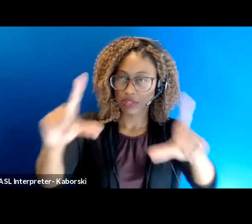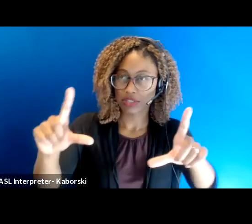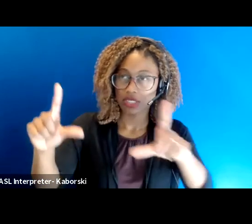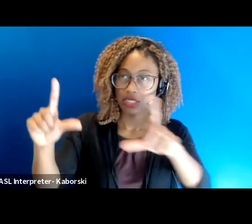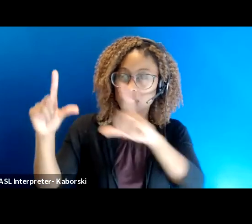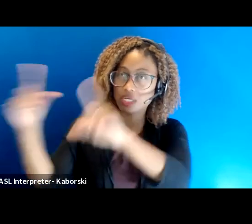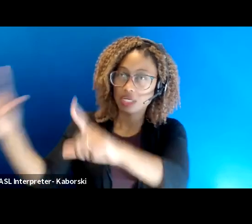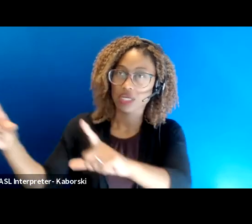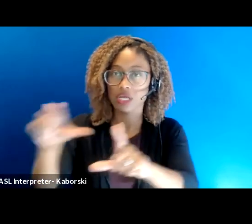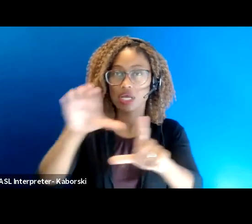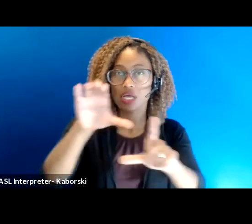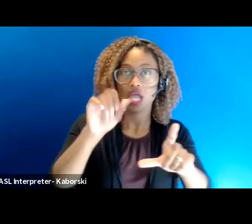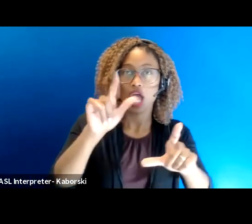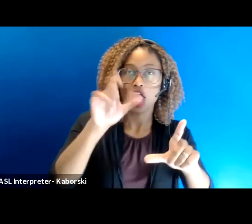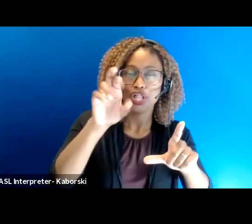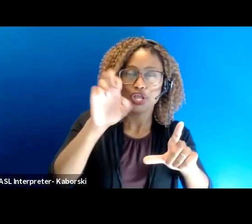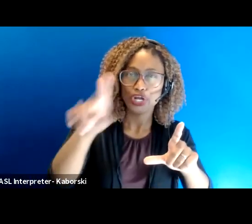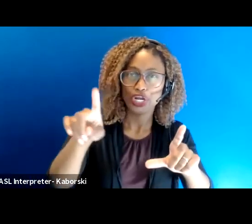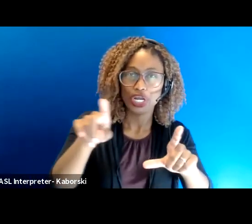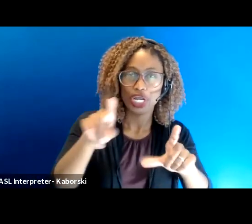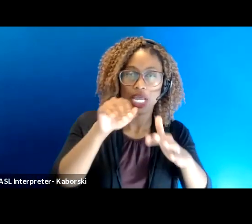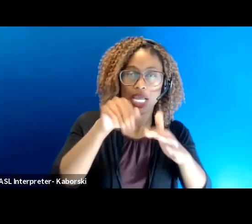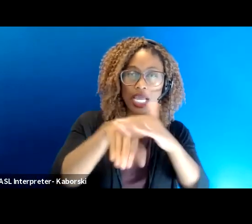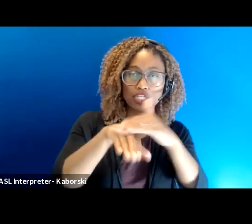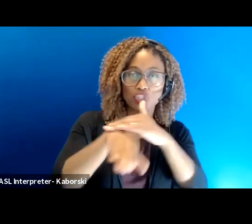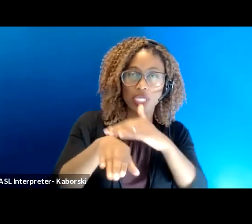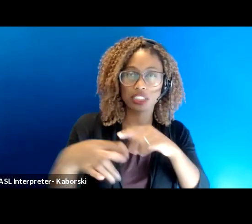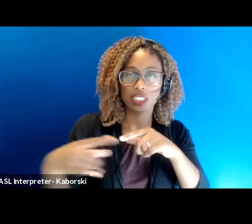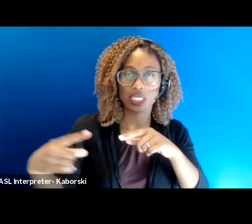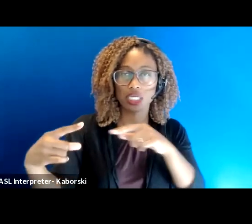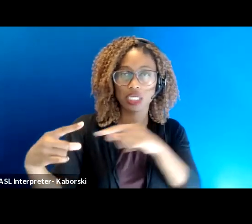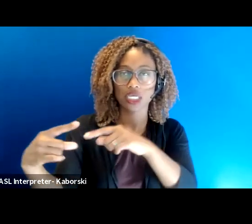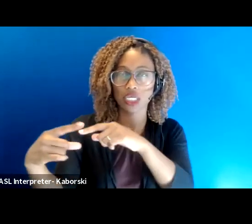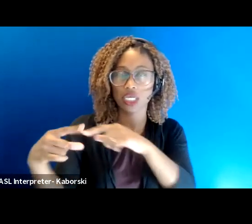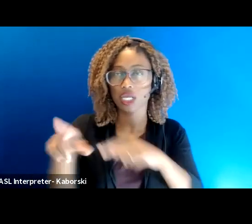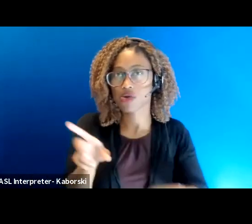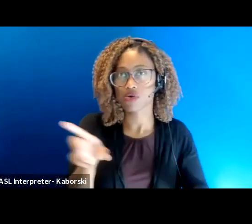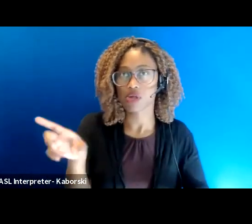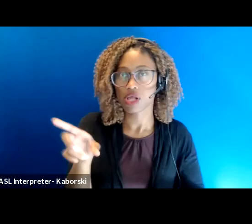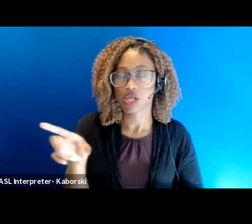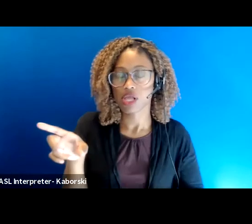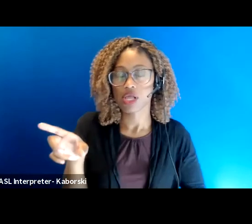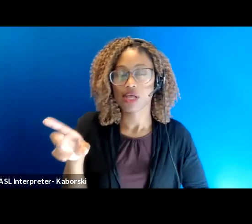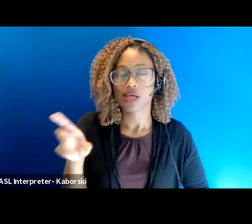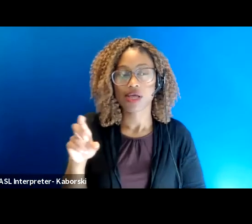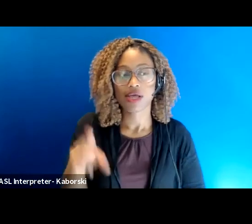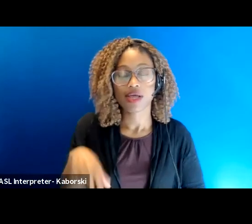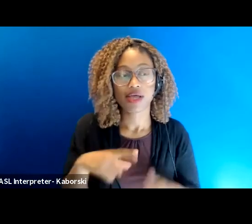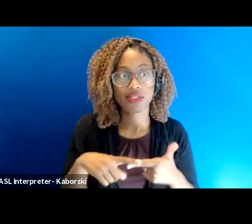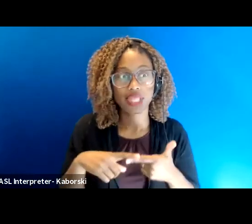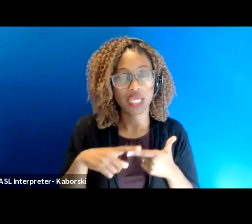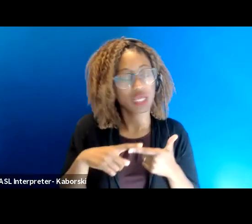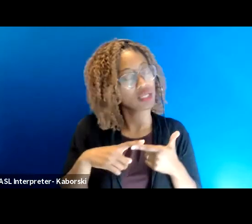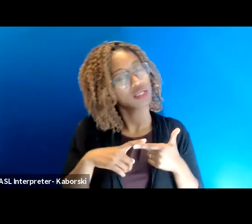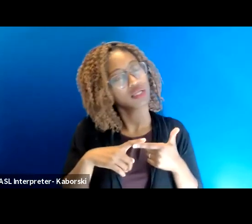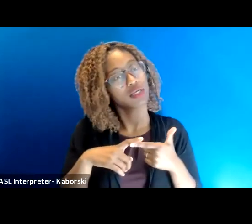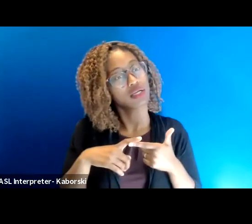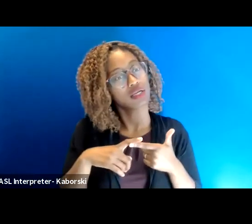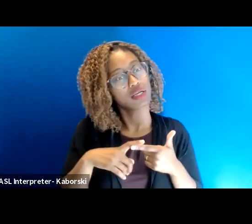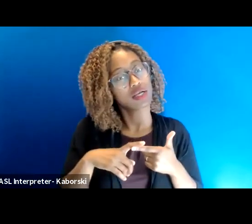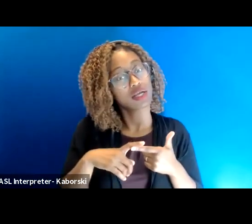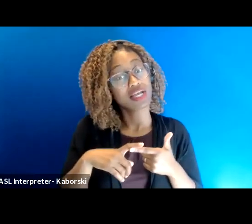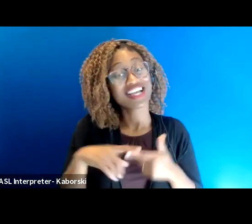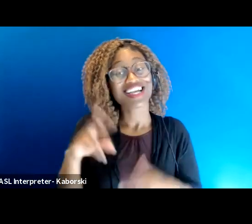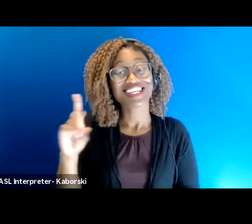colored entrance, and there was an arrow pointing to the right. And then here in DeKalb